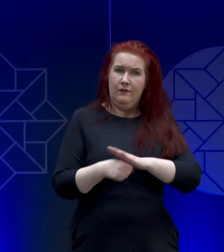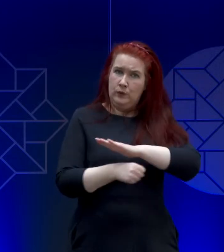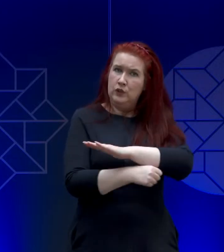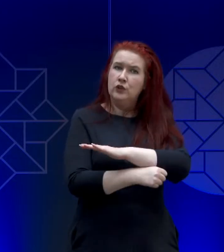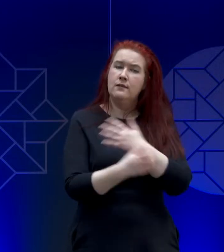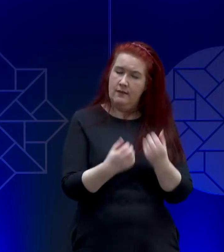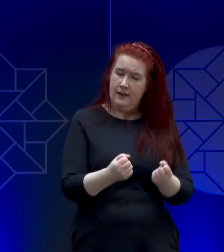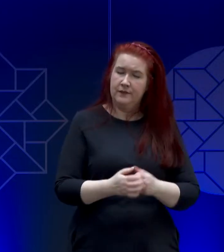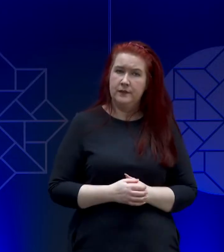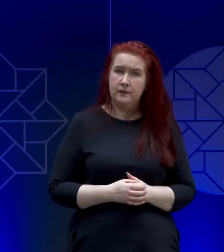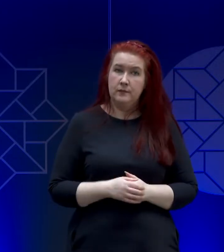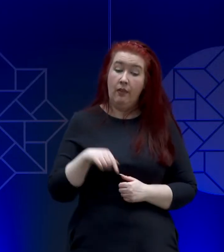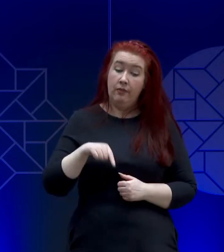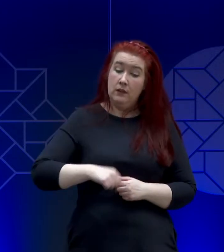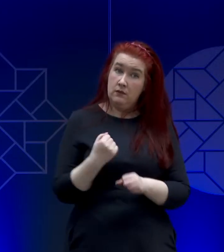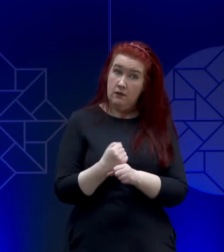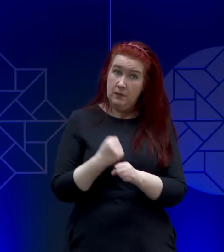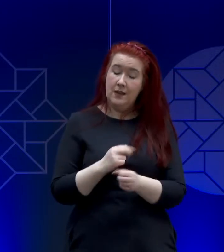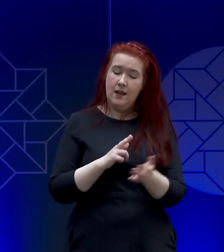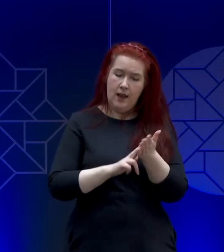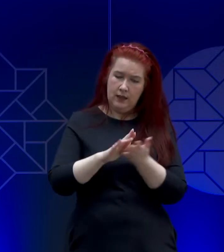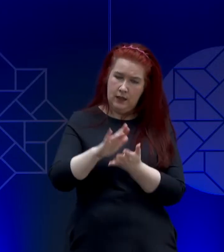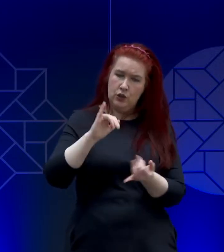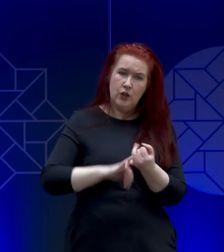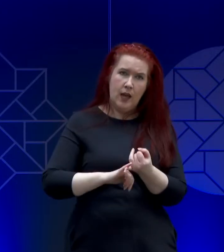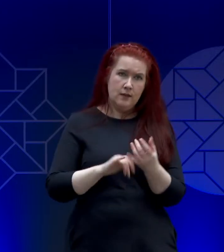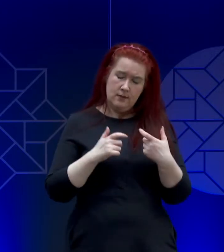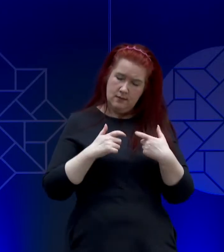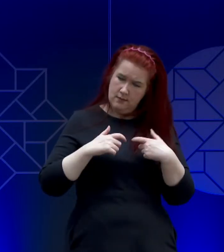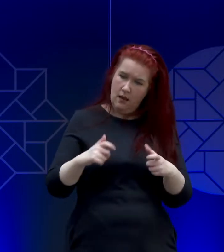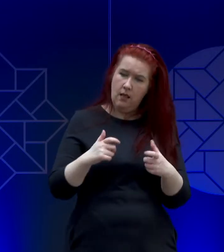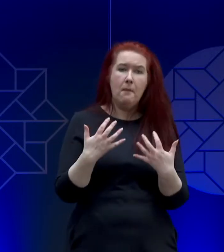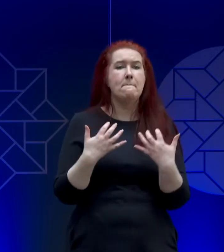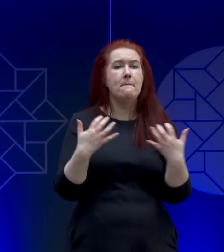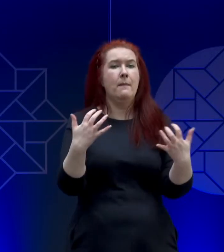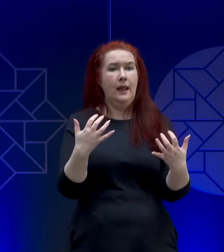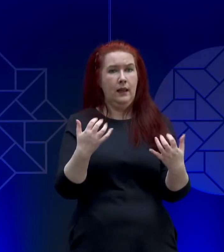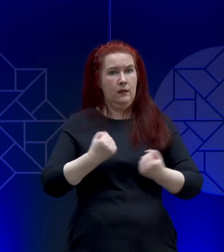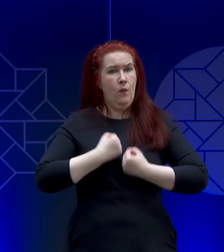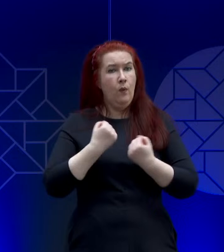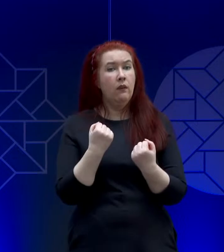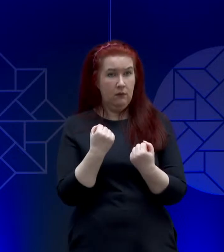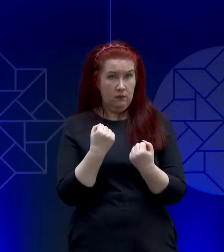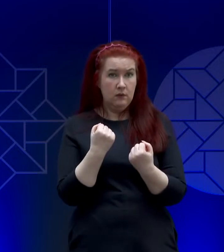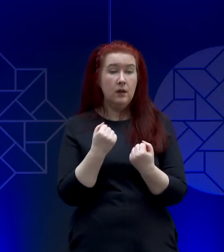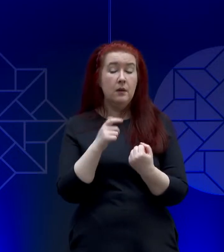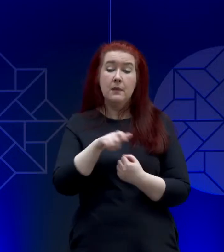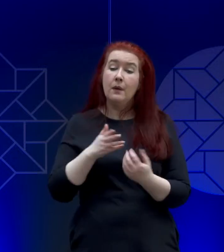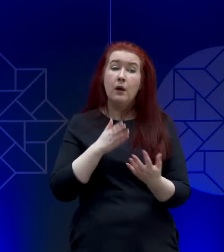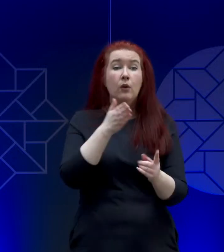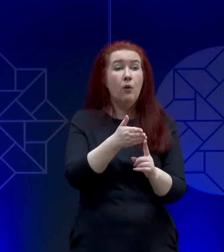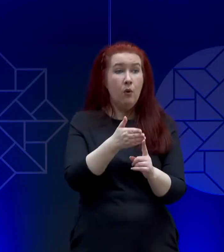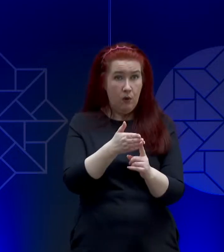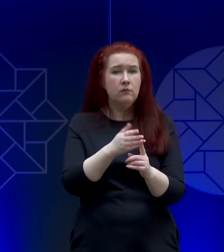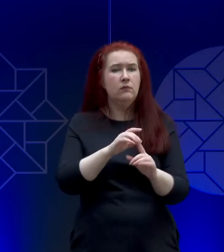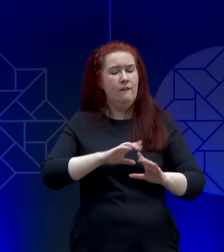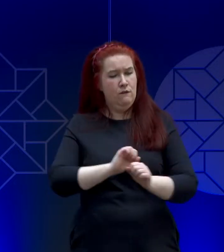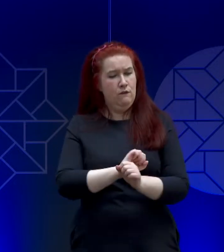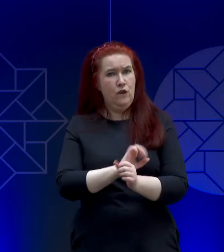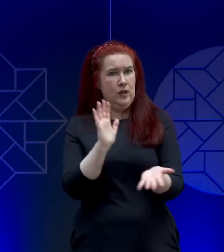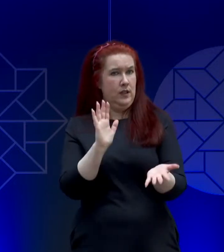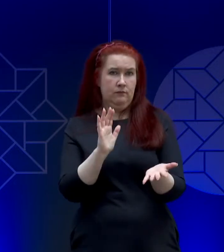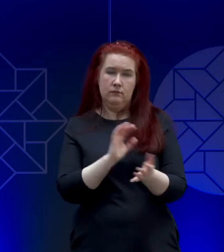government, the NHS will always remain in the hands of the public and free at the point of use. That